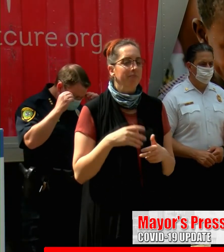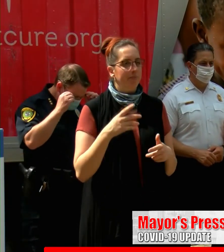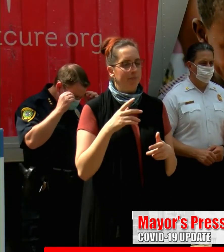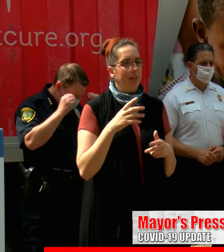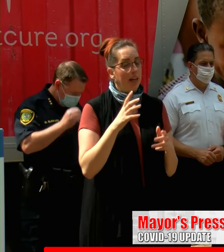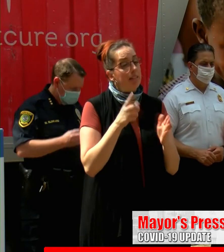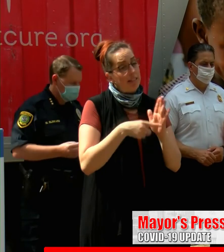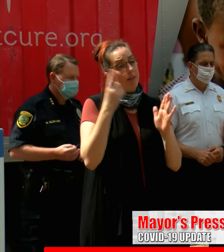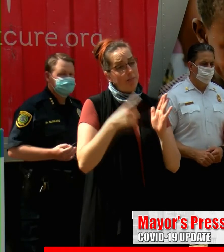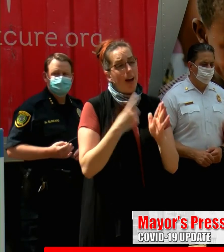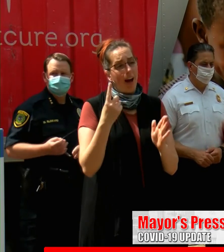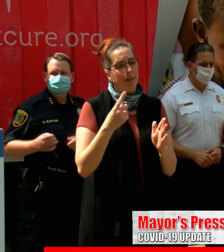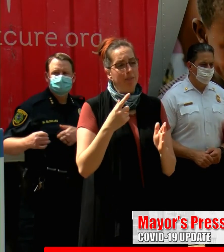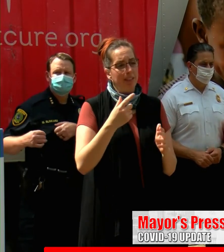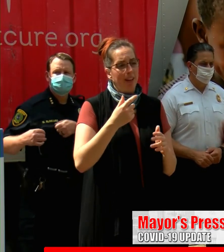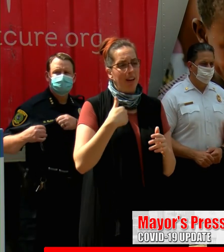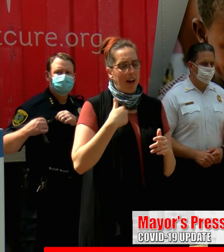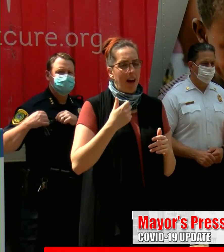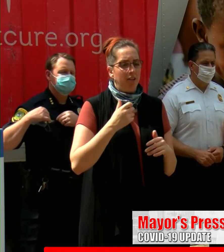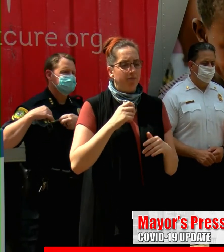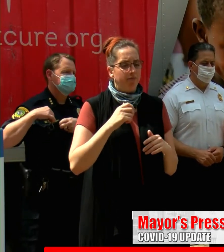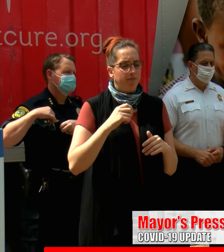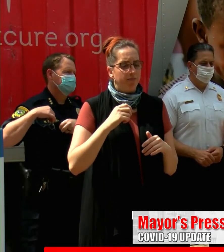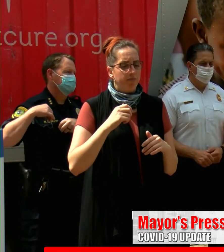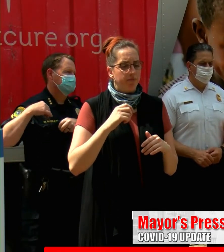there have been times when I've gone to Seder